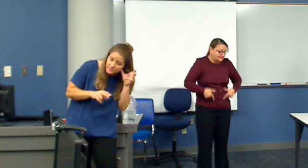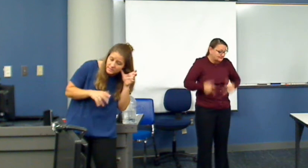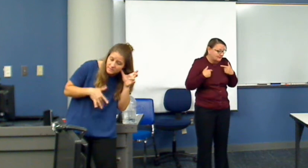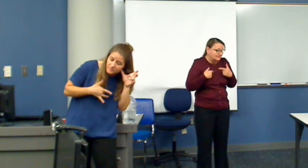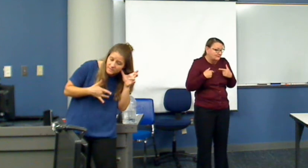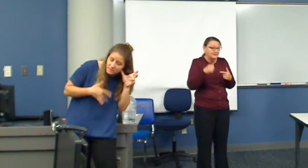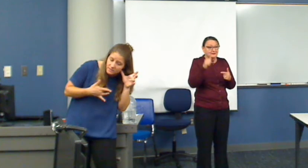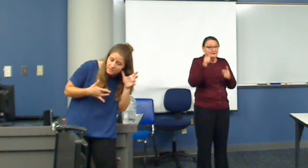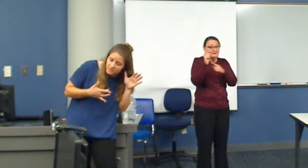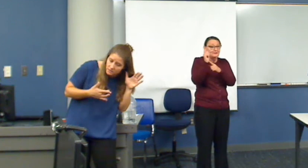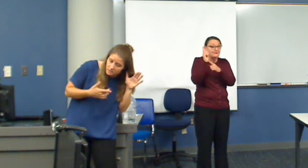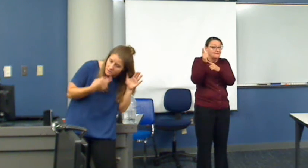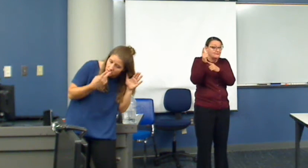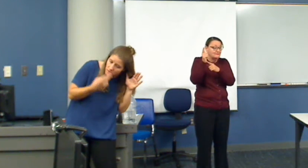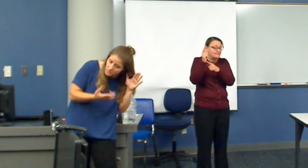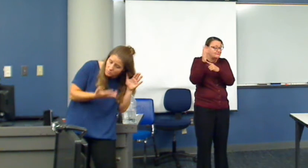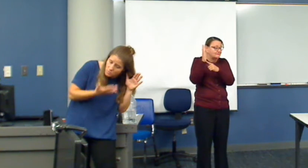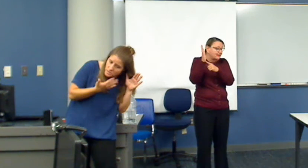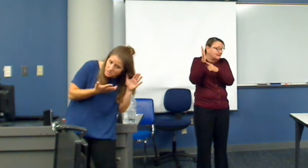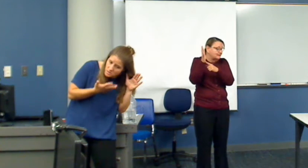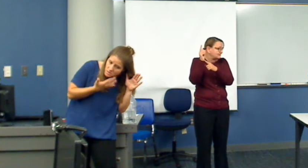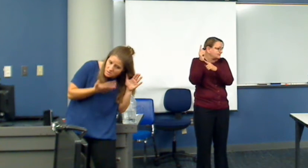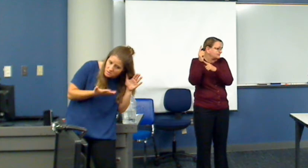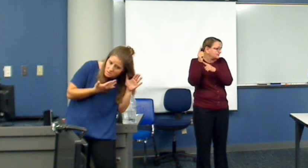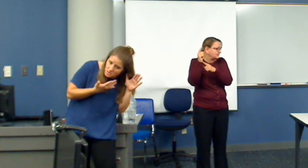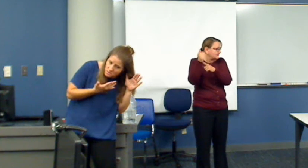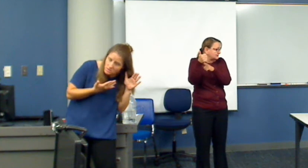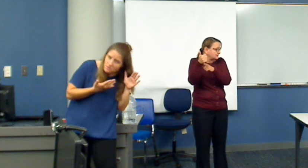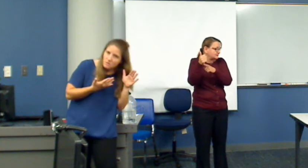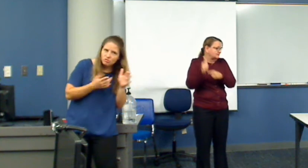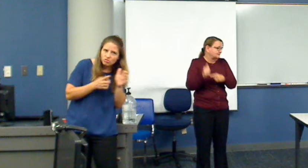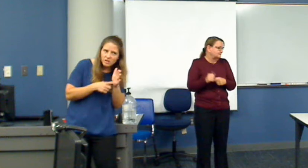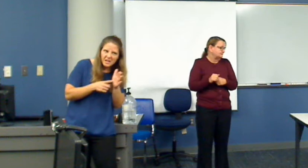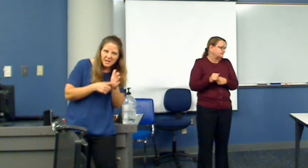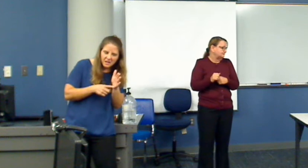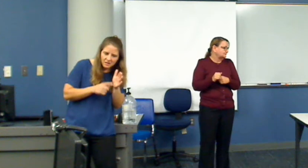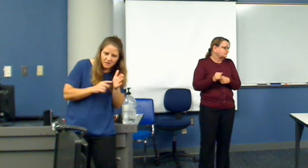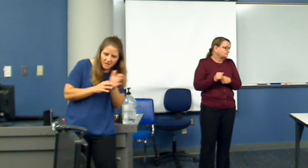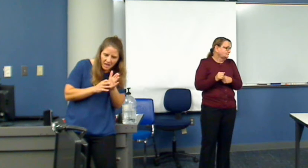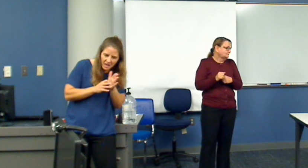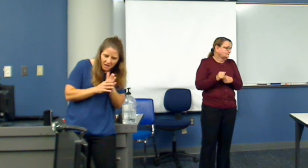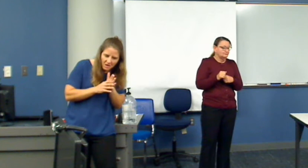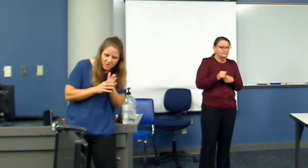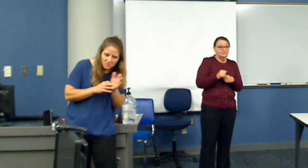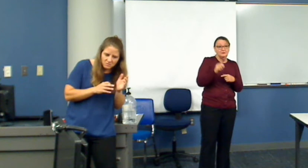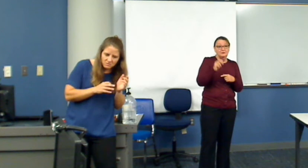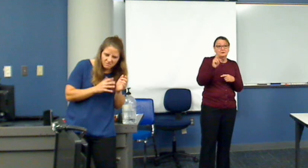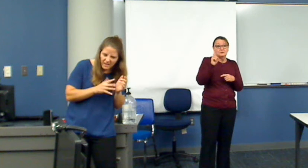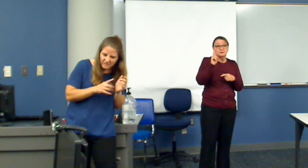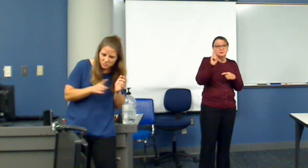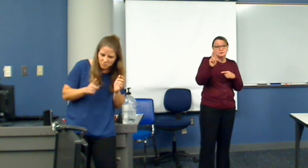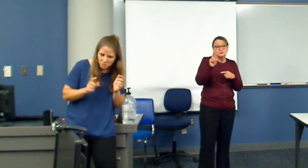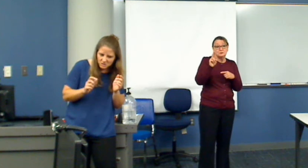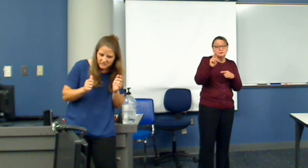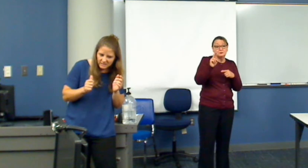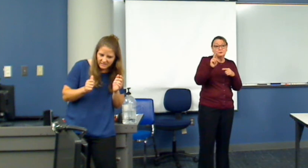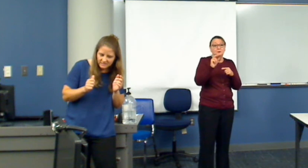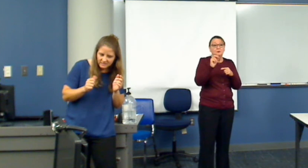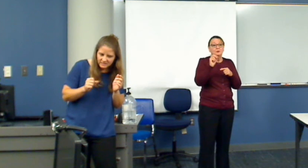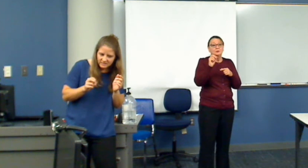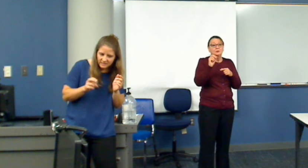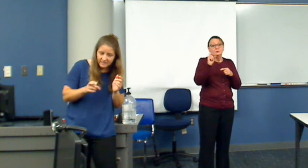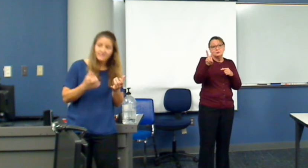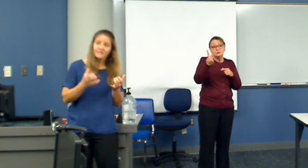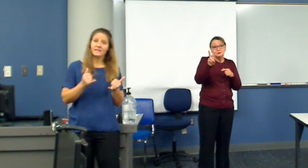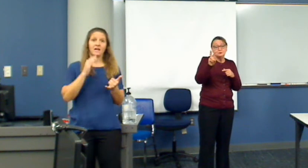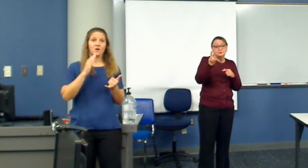10 seconds. But when we do chest compressions this time, instead of using our heel upper hand, we're going to use 2, 3 fingers. Or you can use your